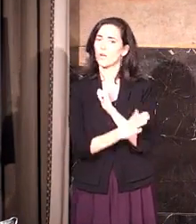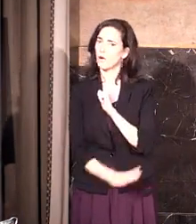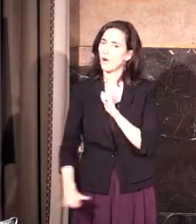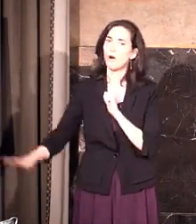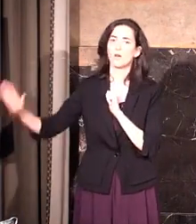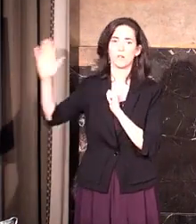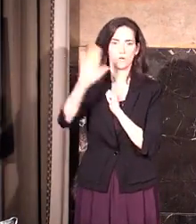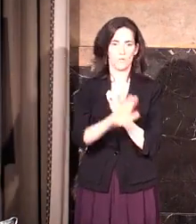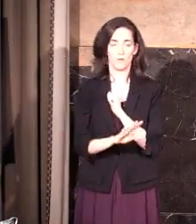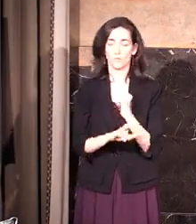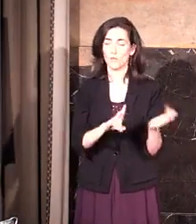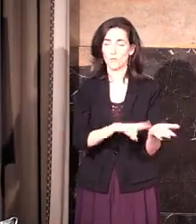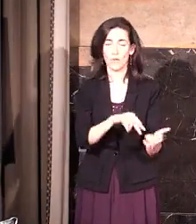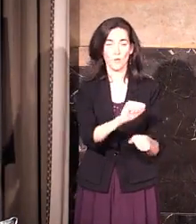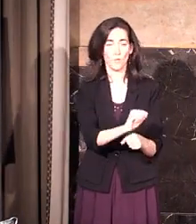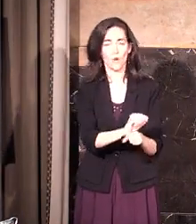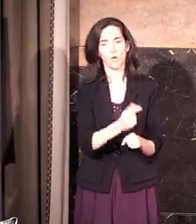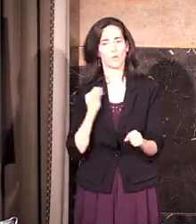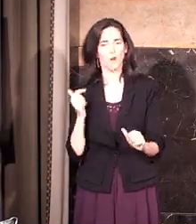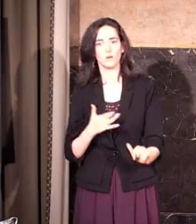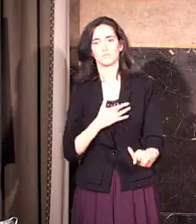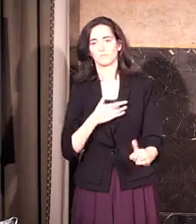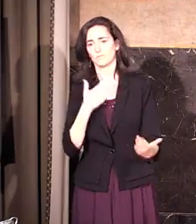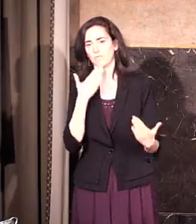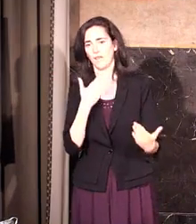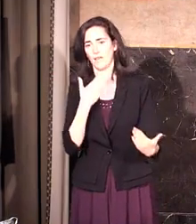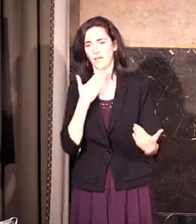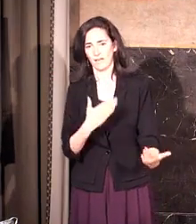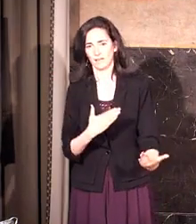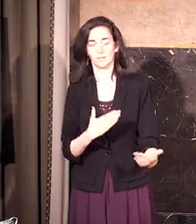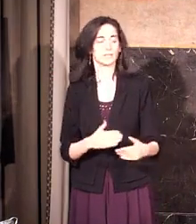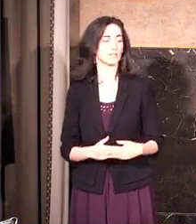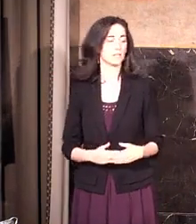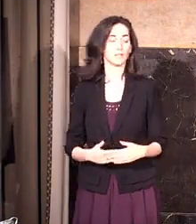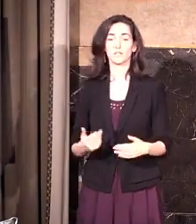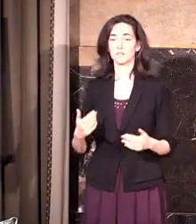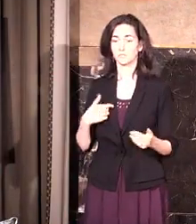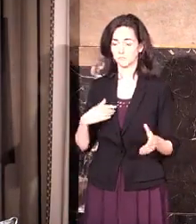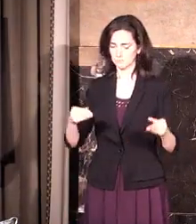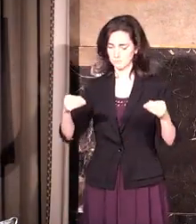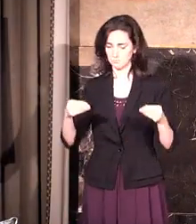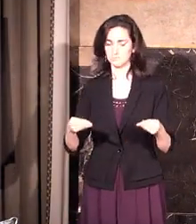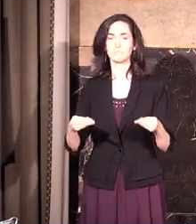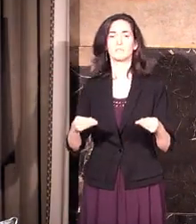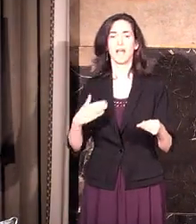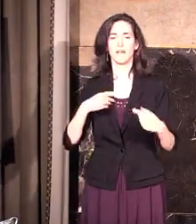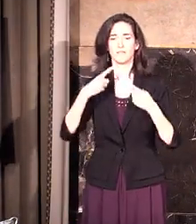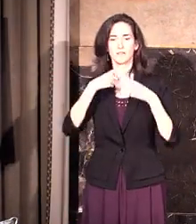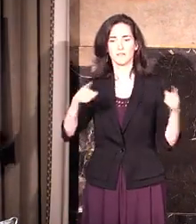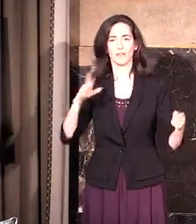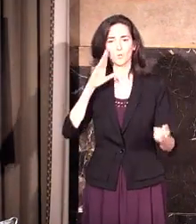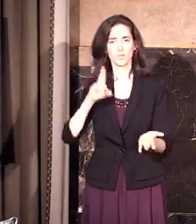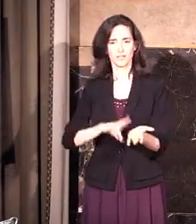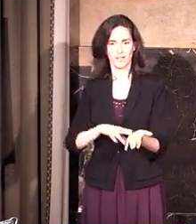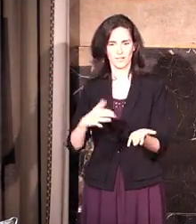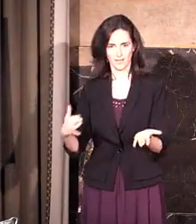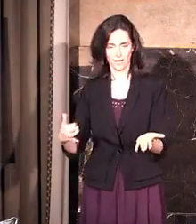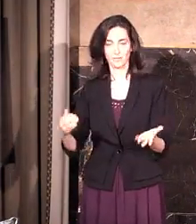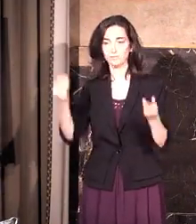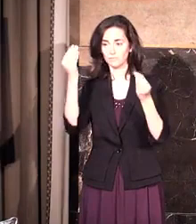very thankful for them. And I do have a proclamation that I'm going to go ahead and sign now. Proclaim